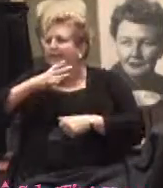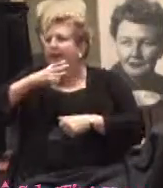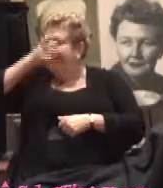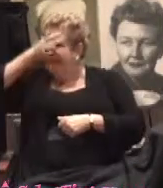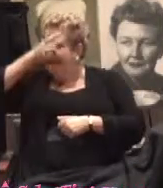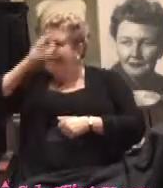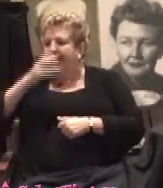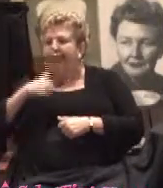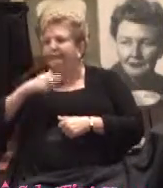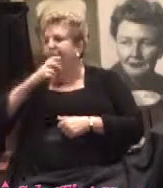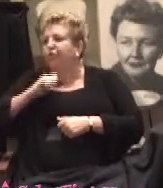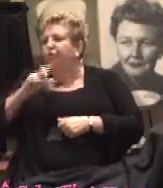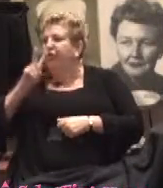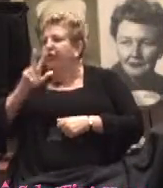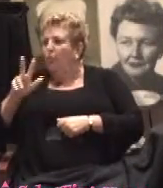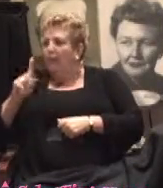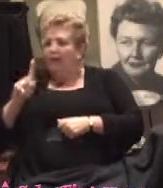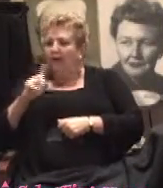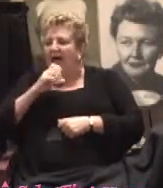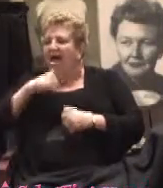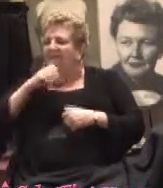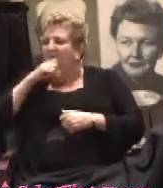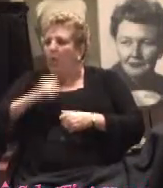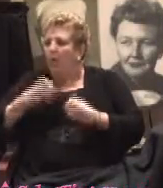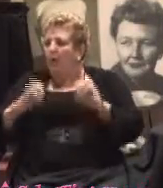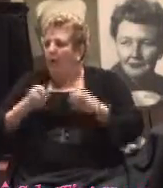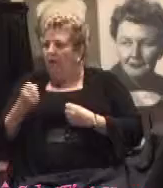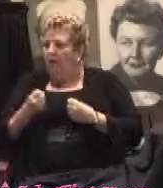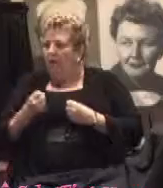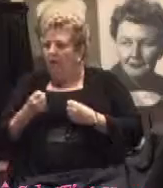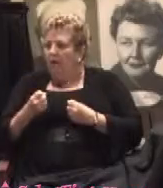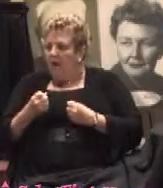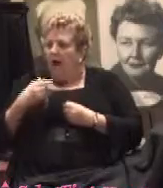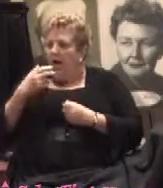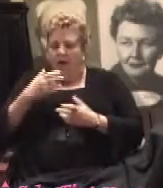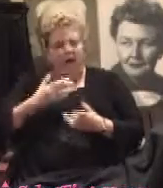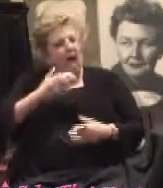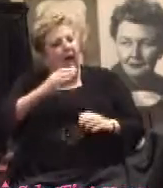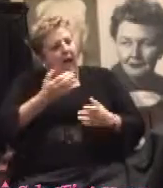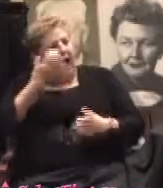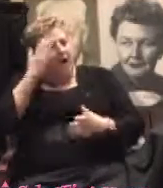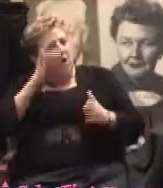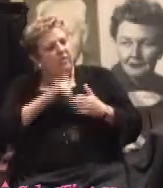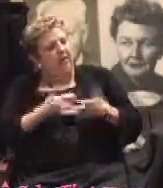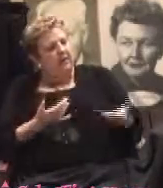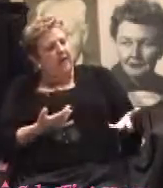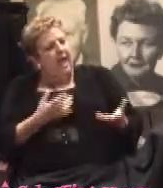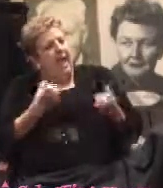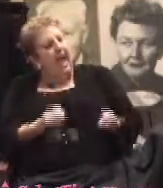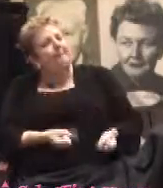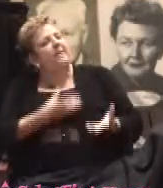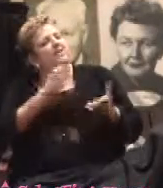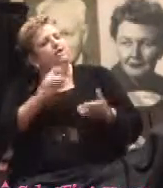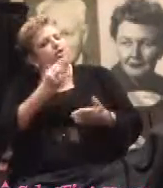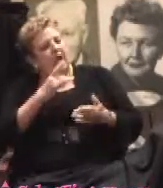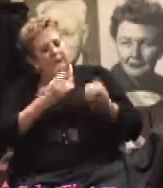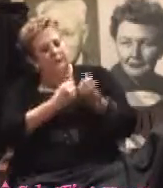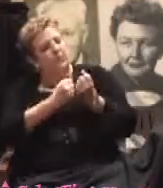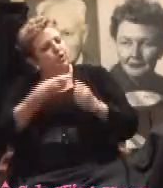old. I drive a shitty car. And he said, I know that. How much child support do you pay? And I said, well, I don't pay